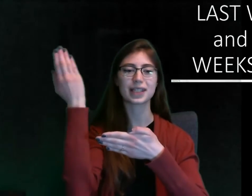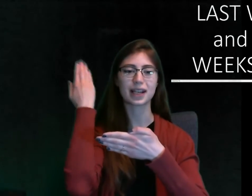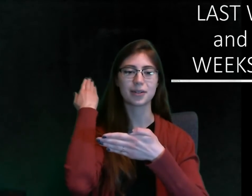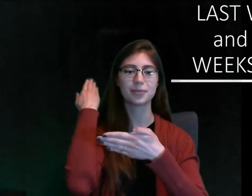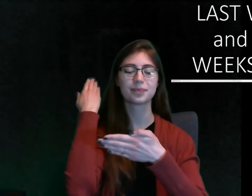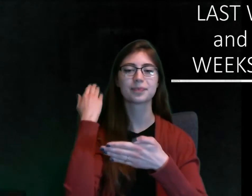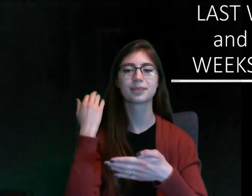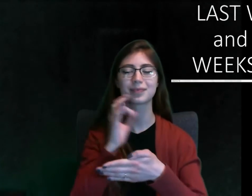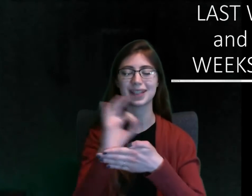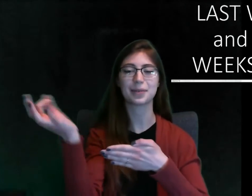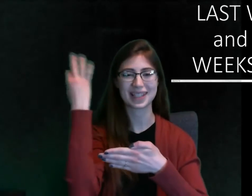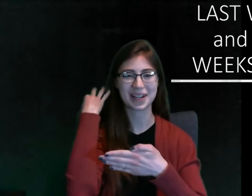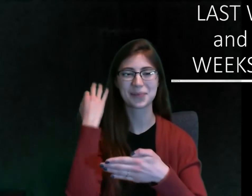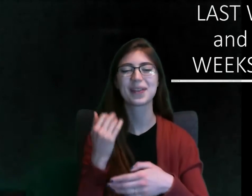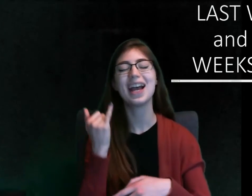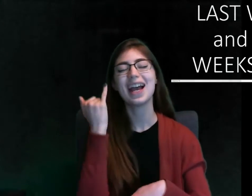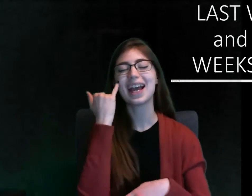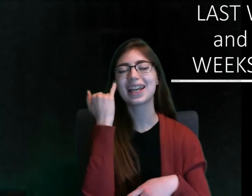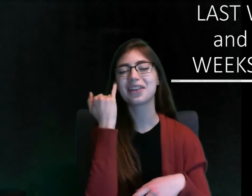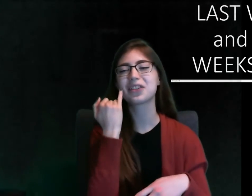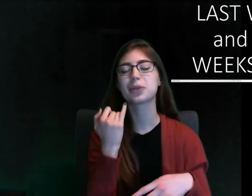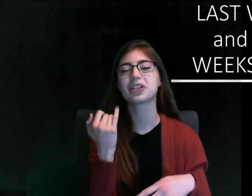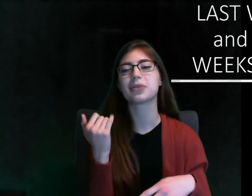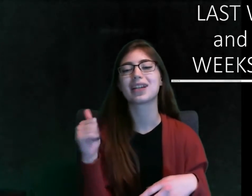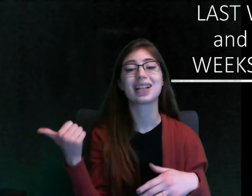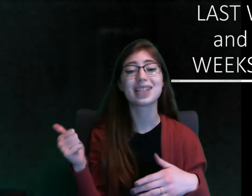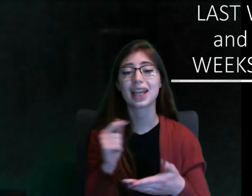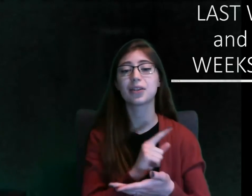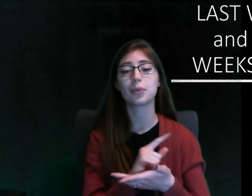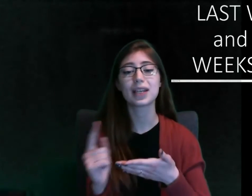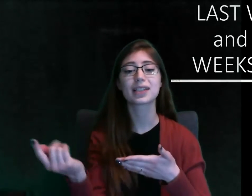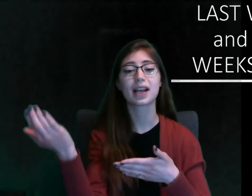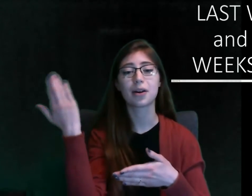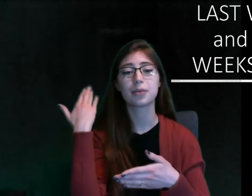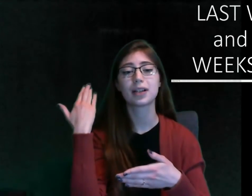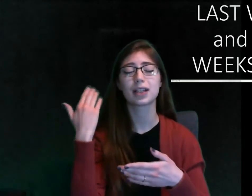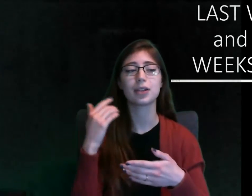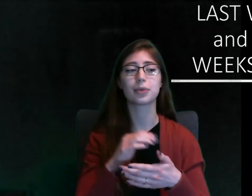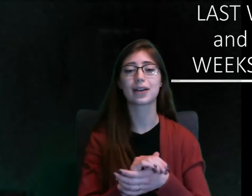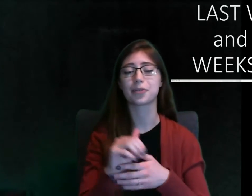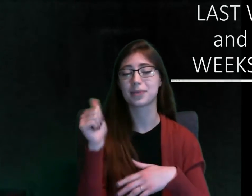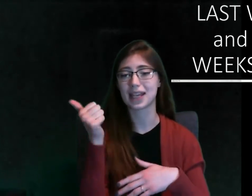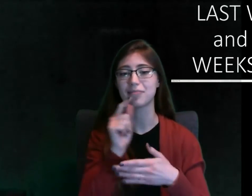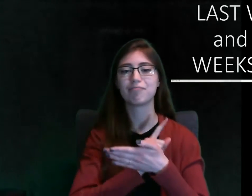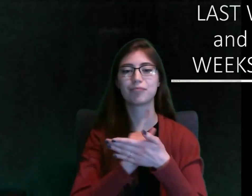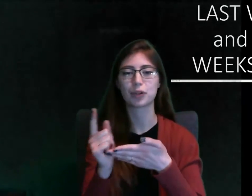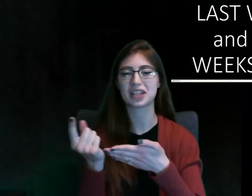ago, 9 weeks ago. And if you were doing 10 weeks ago, you would go 10